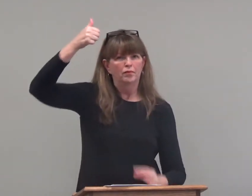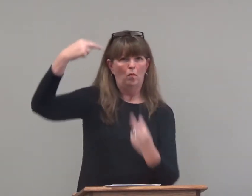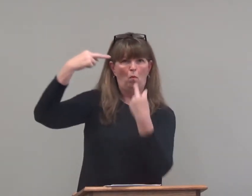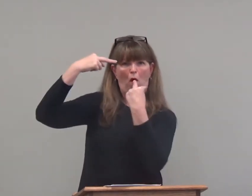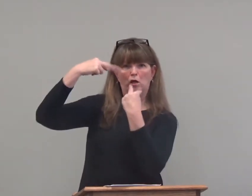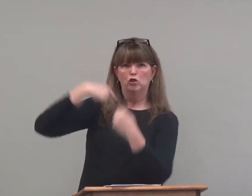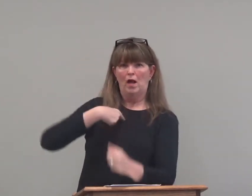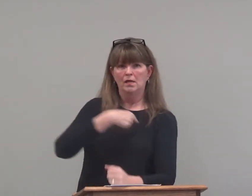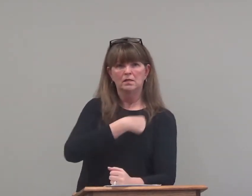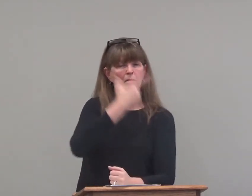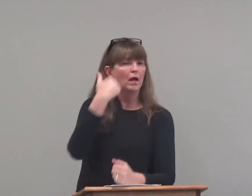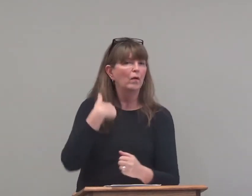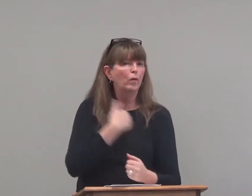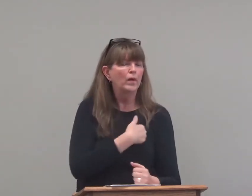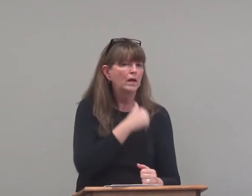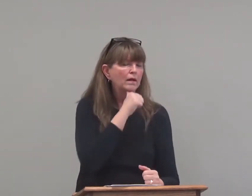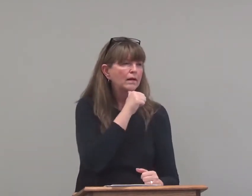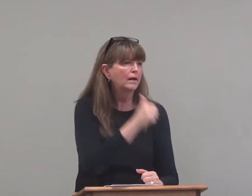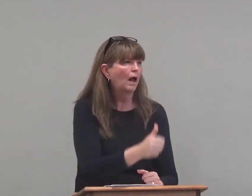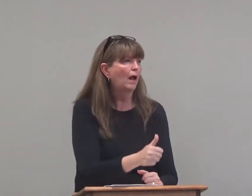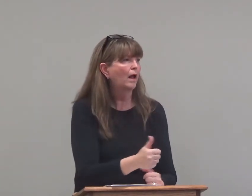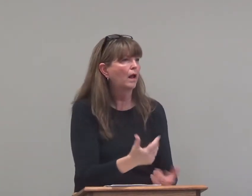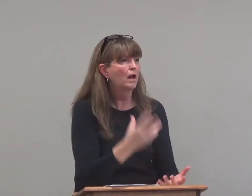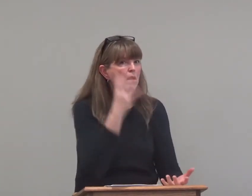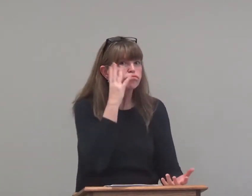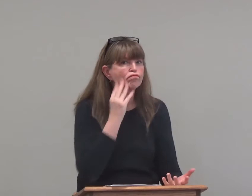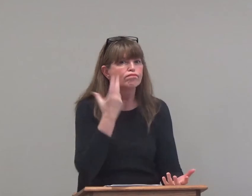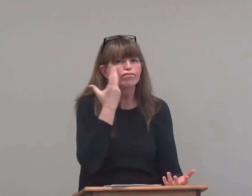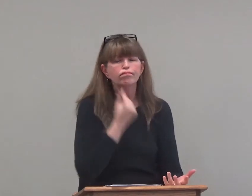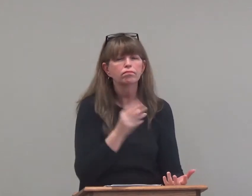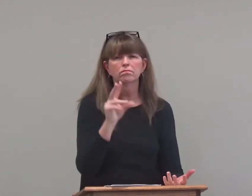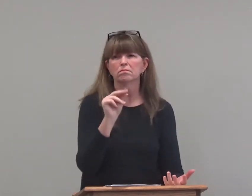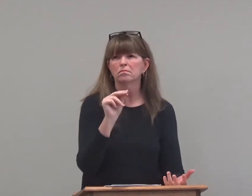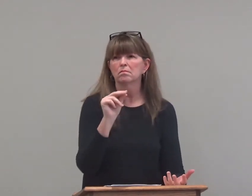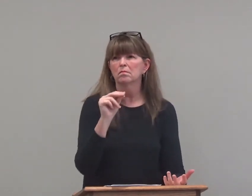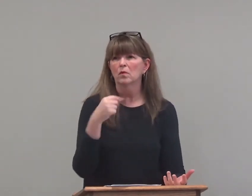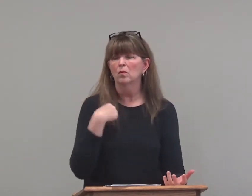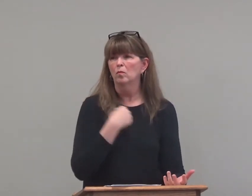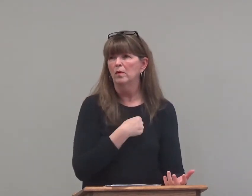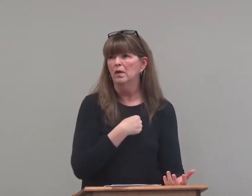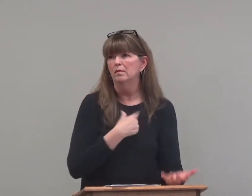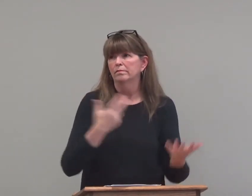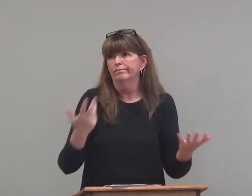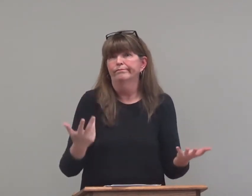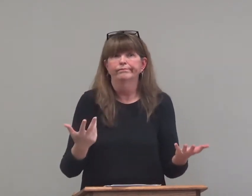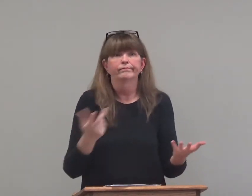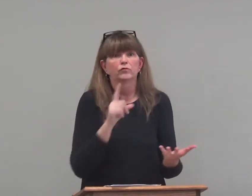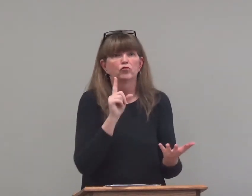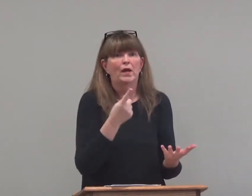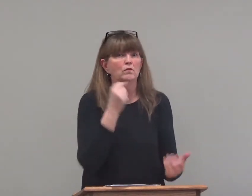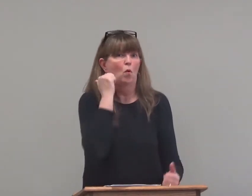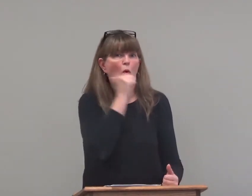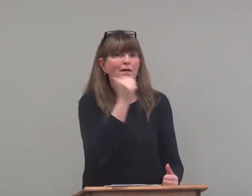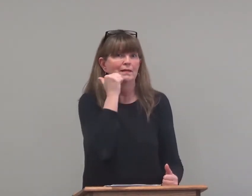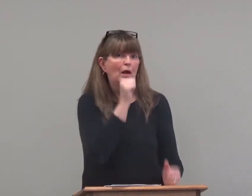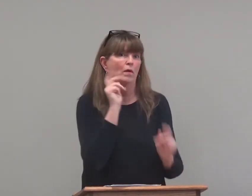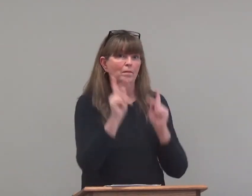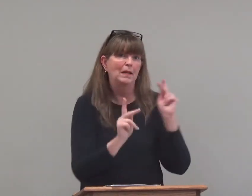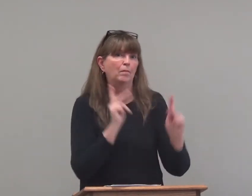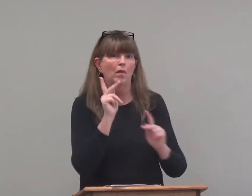were watching, overseeing us, because we weren't well-versed. We were just